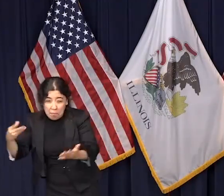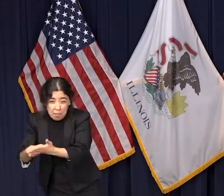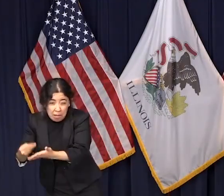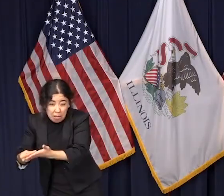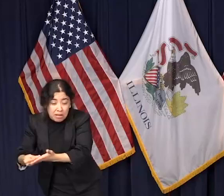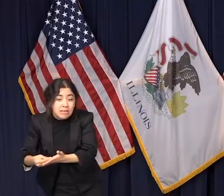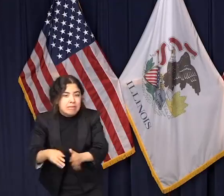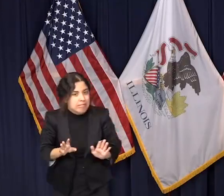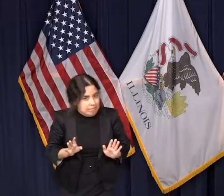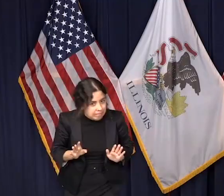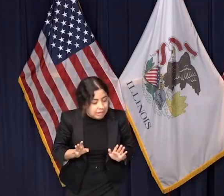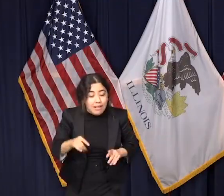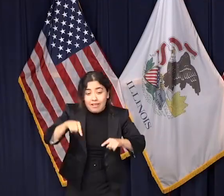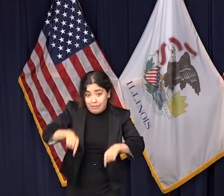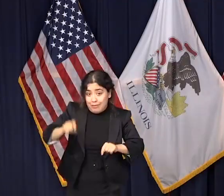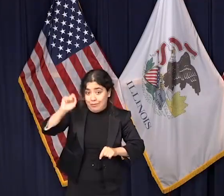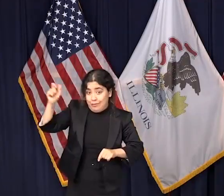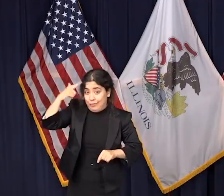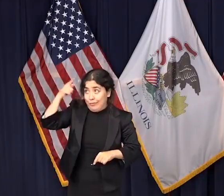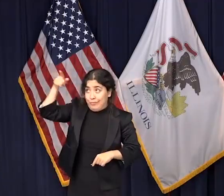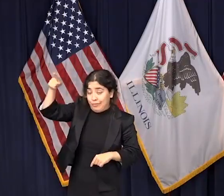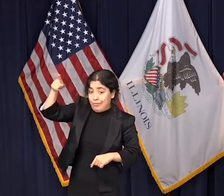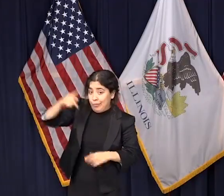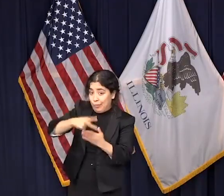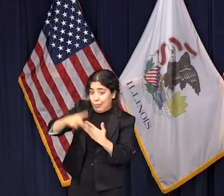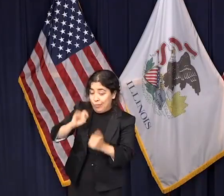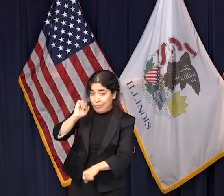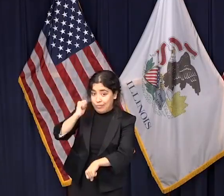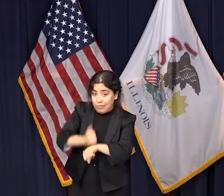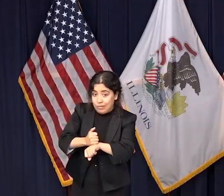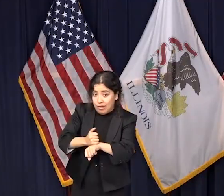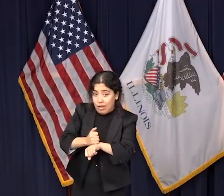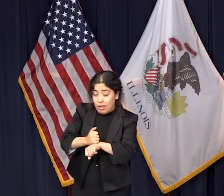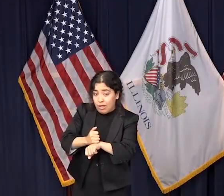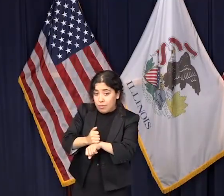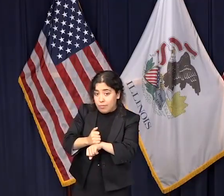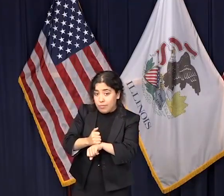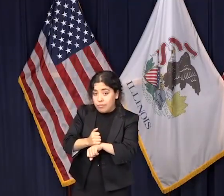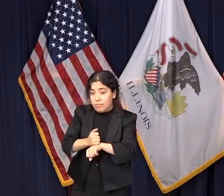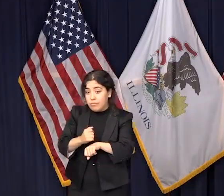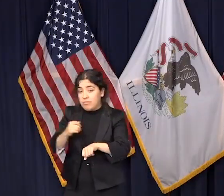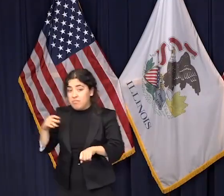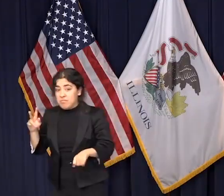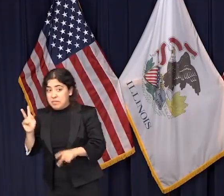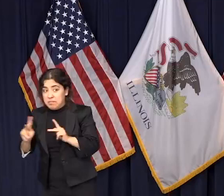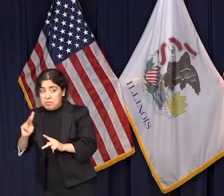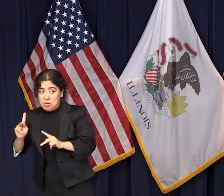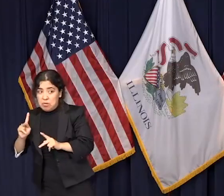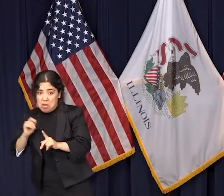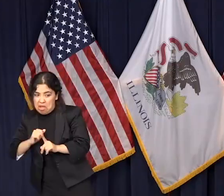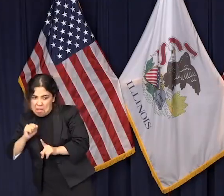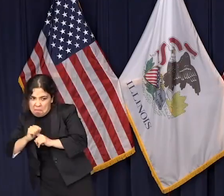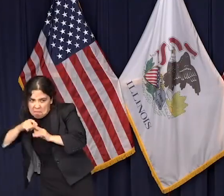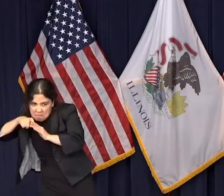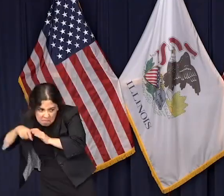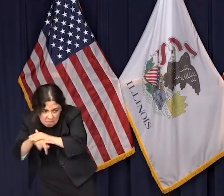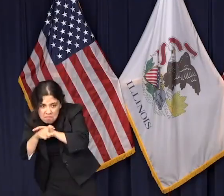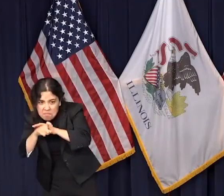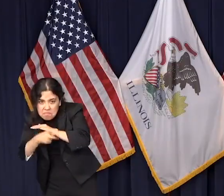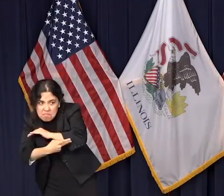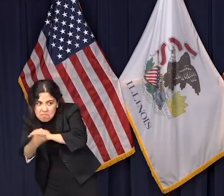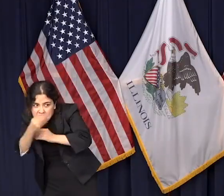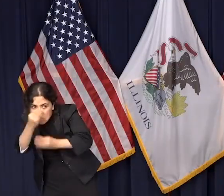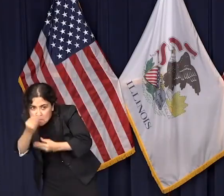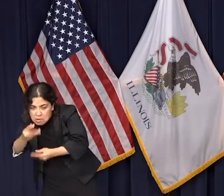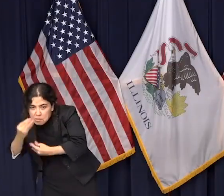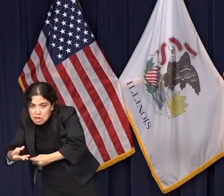this program the federal government set up was something that was attractive to those hackers. And so that's the fraud